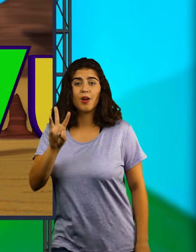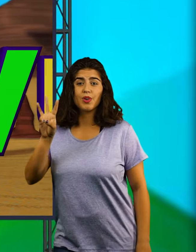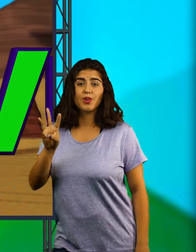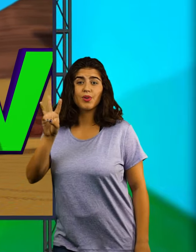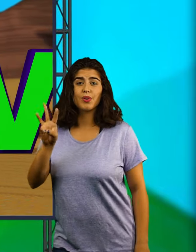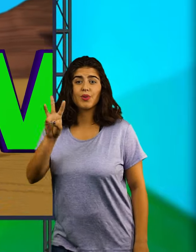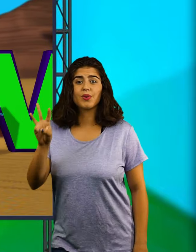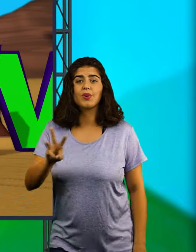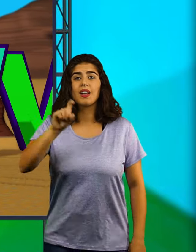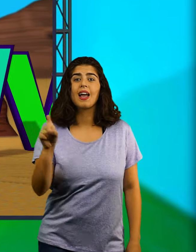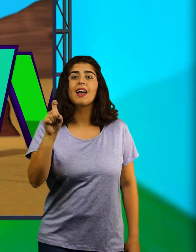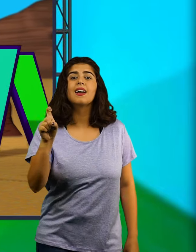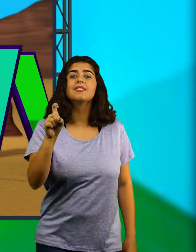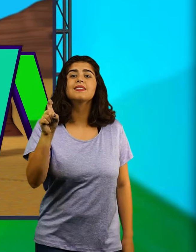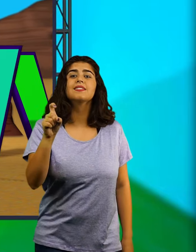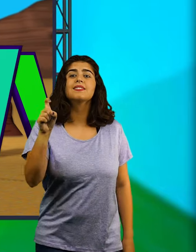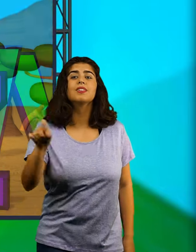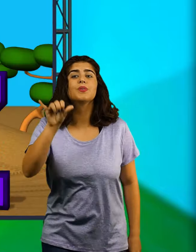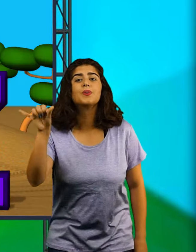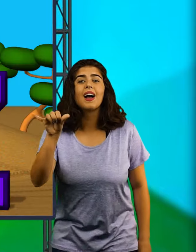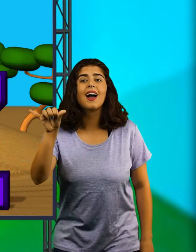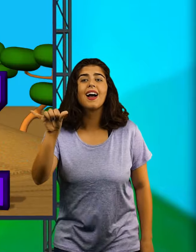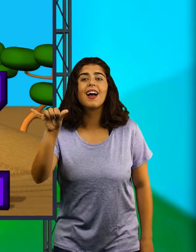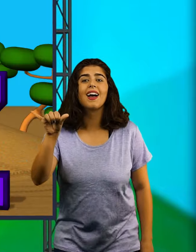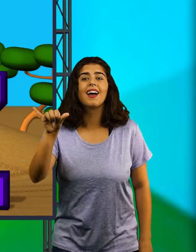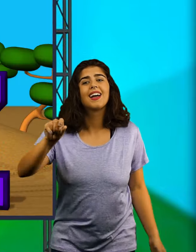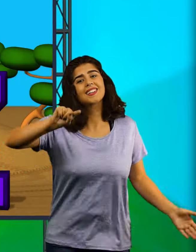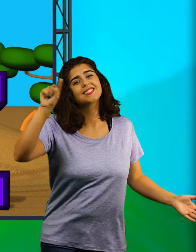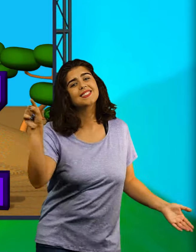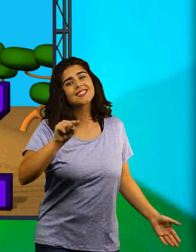W, X, Y, Z.